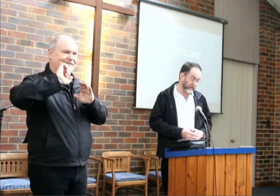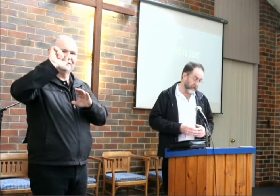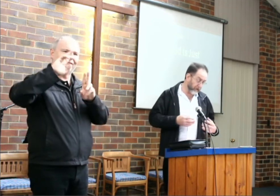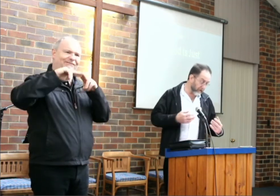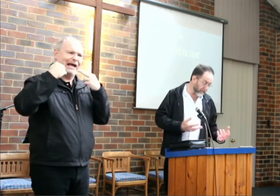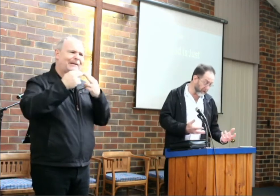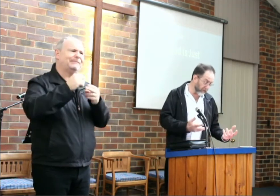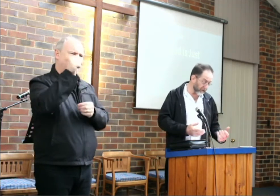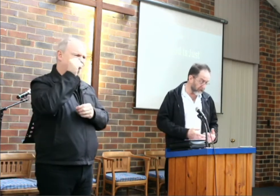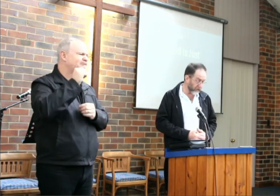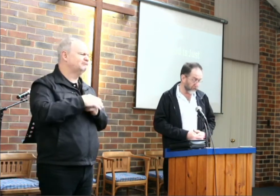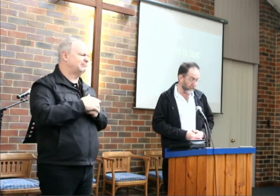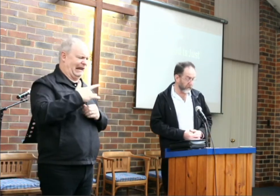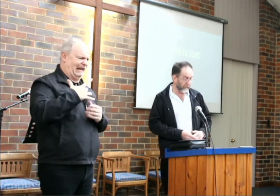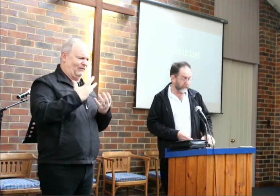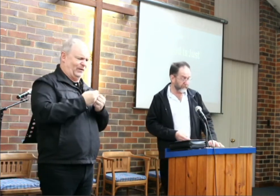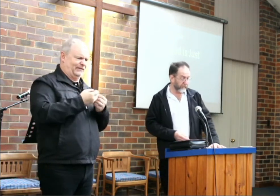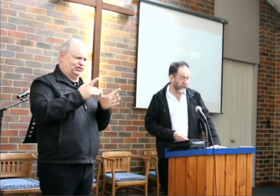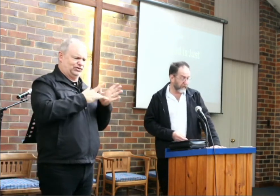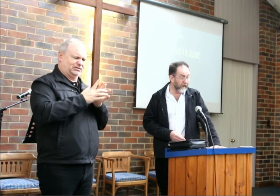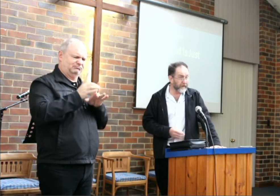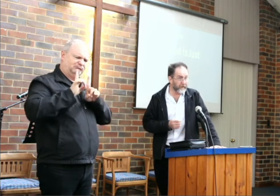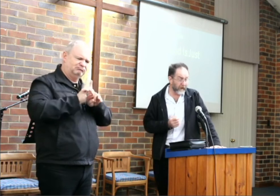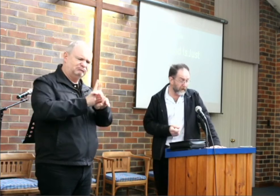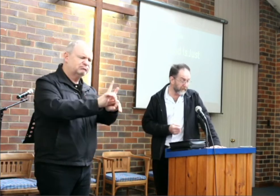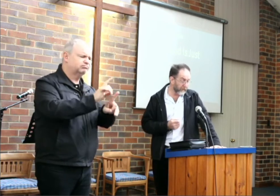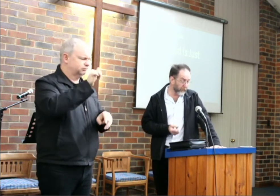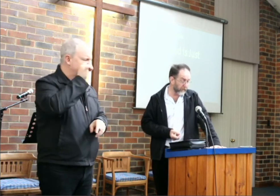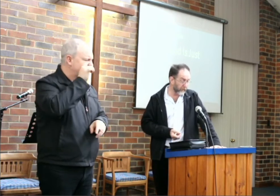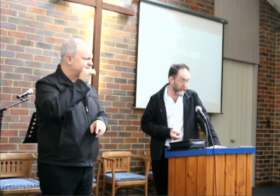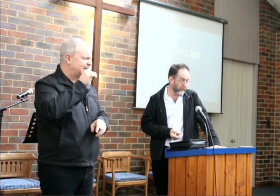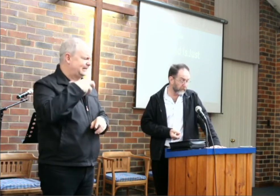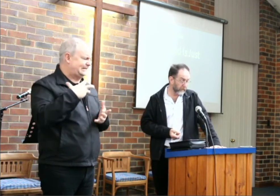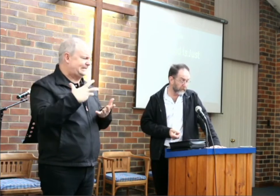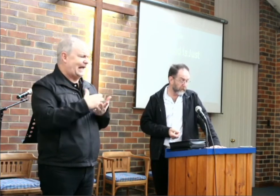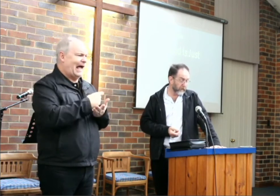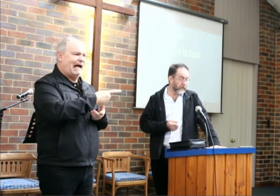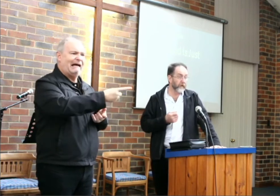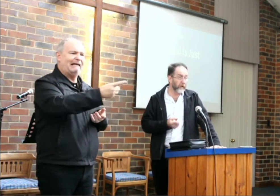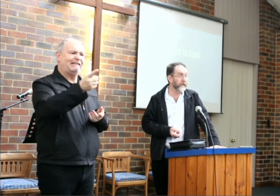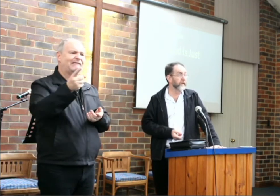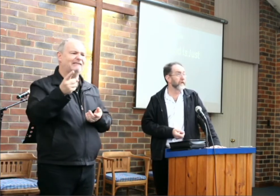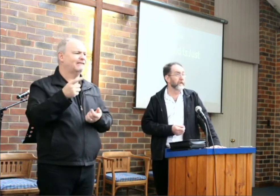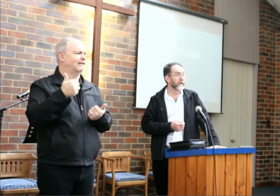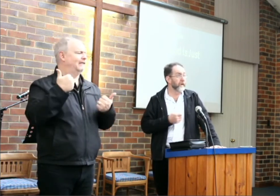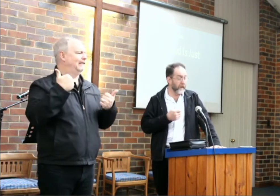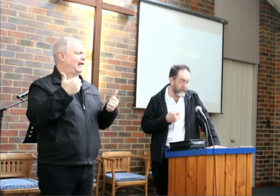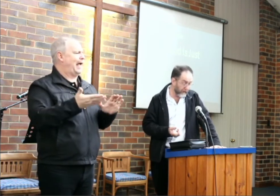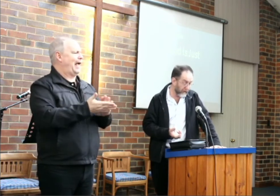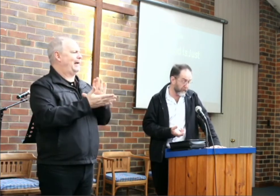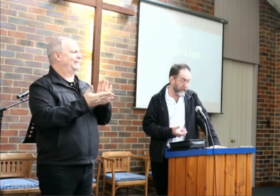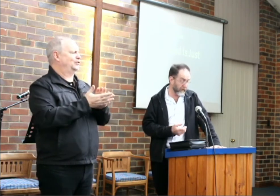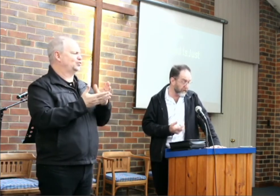daughters. You live with Jesus as your ruler. And as saved people, you delight